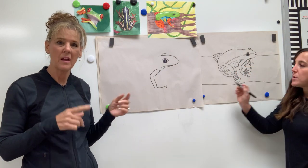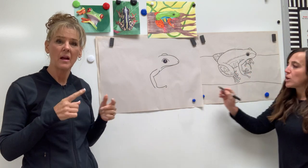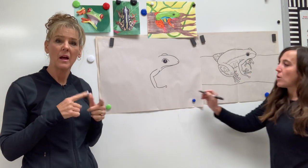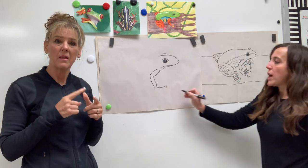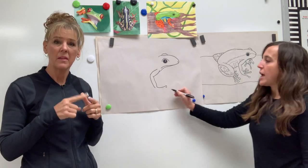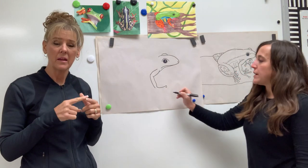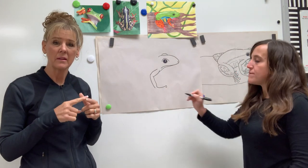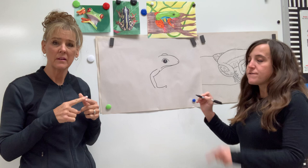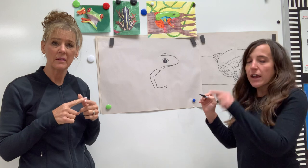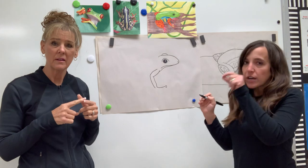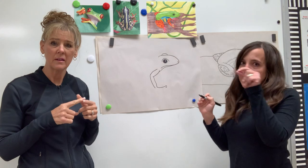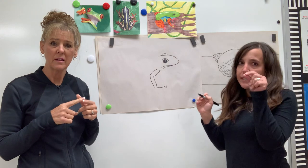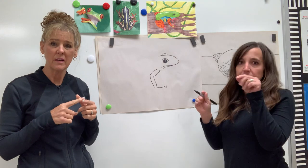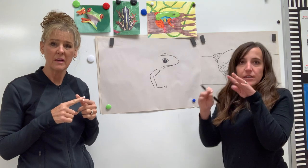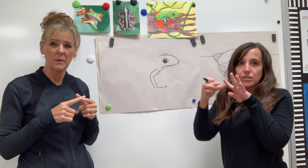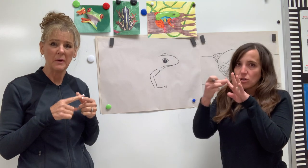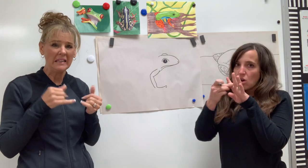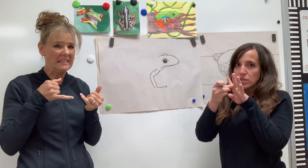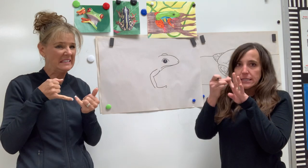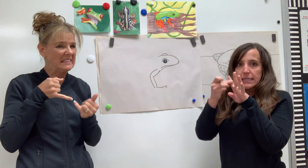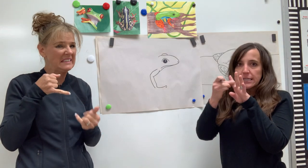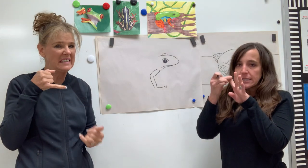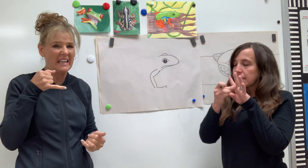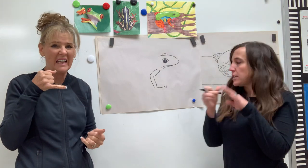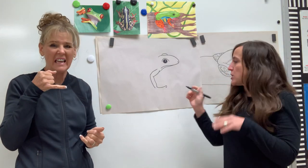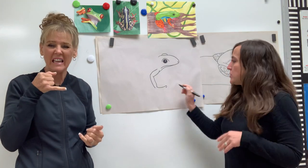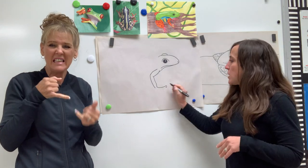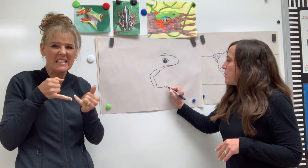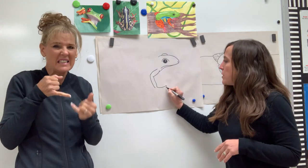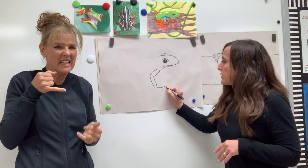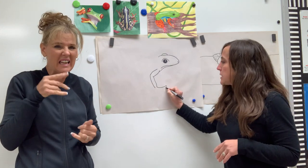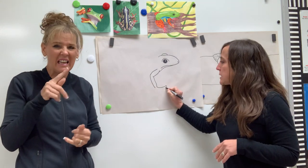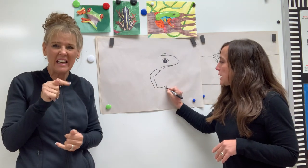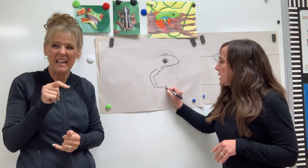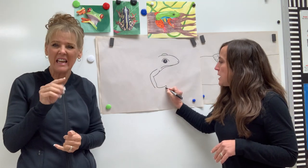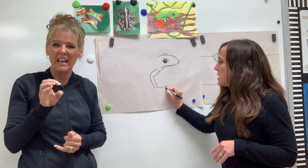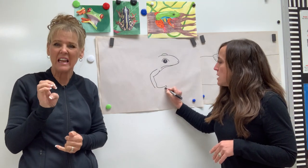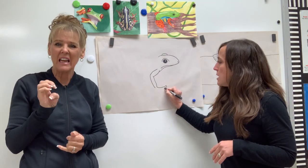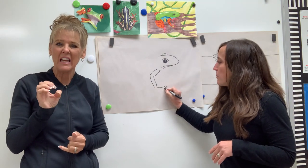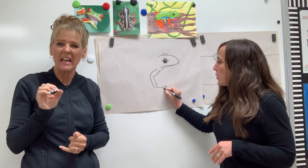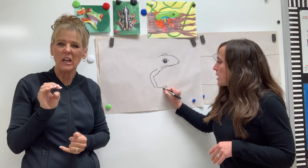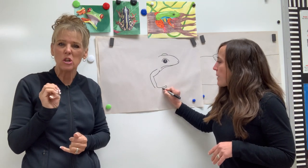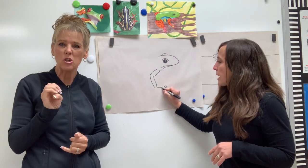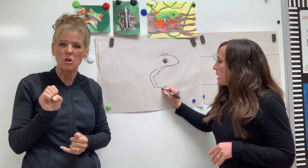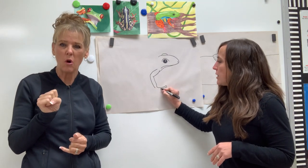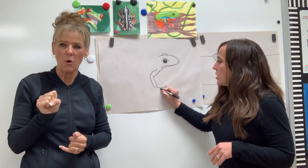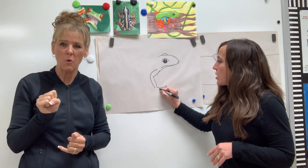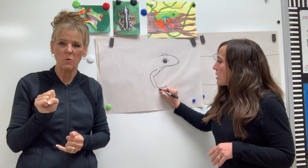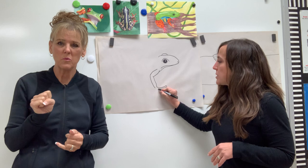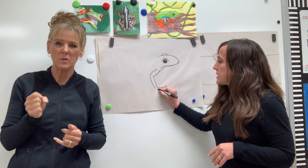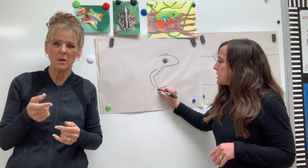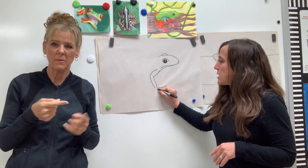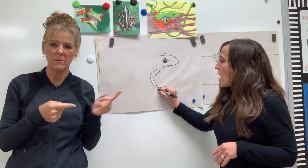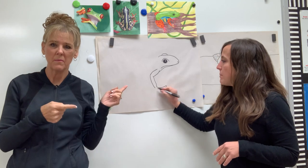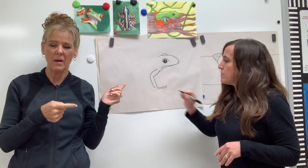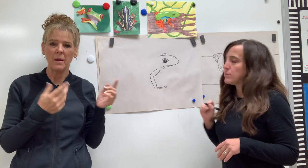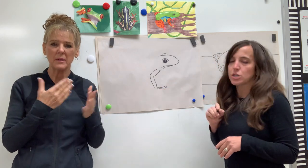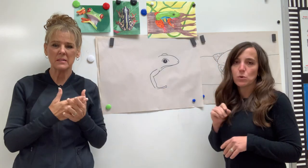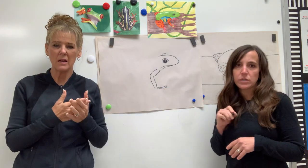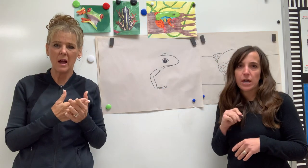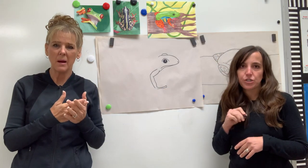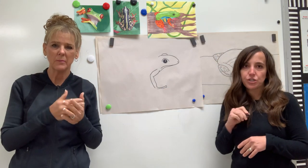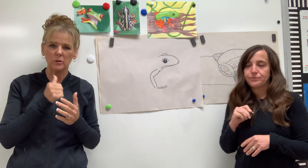Then I'm gonna go ahead and very skinny, these are long, skinny, skinny toes. I'm gonna skinny, bring it back in, look. I'm gonna